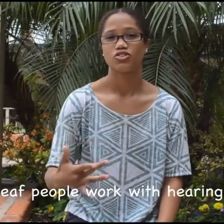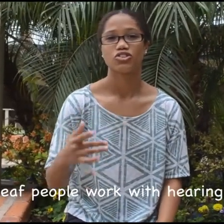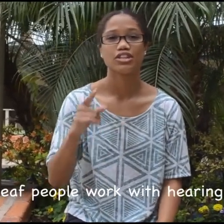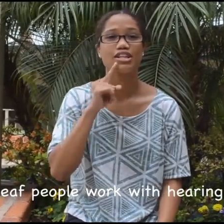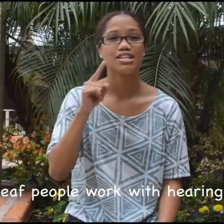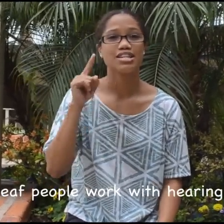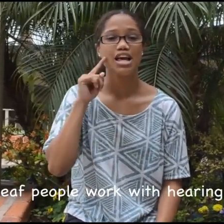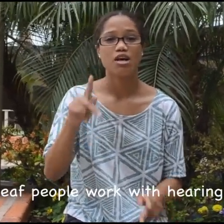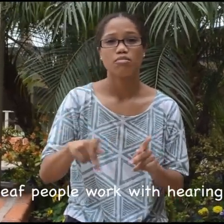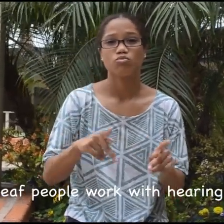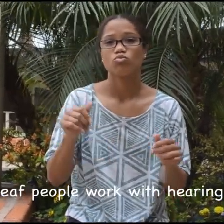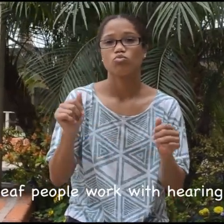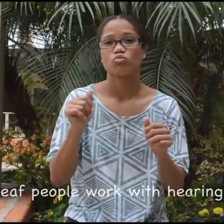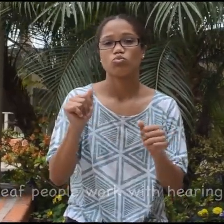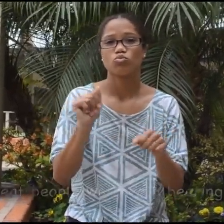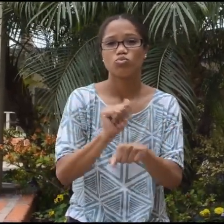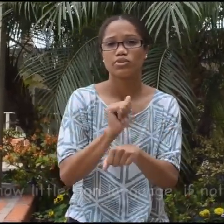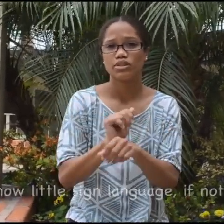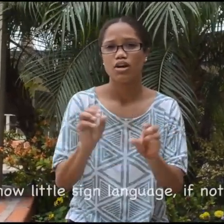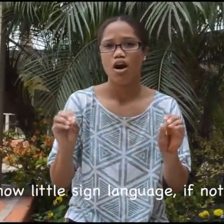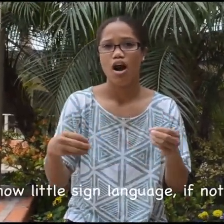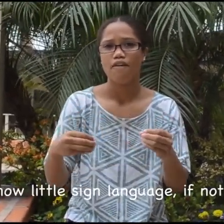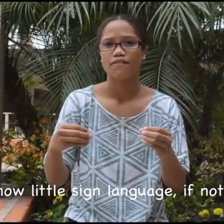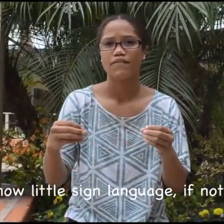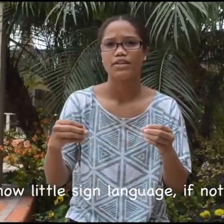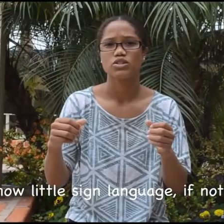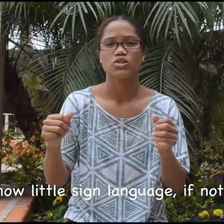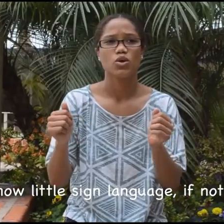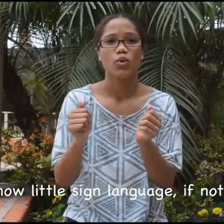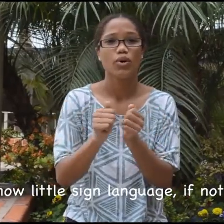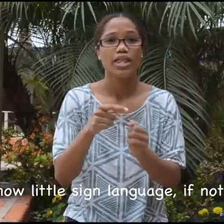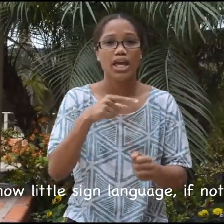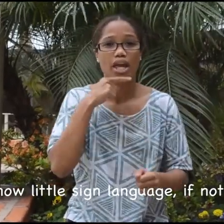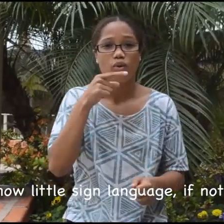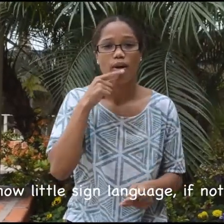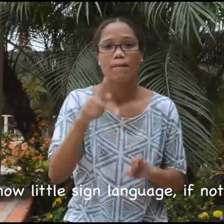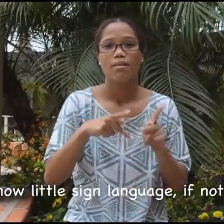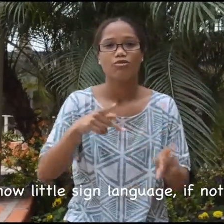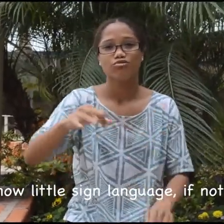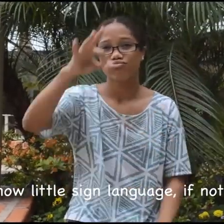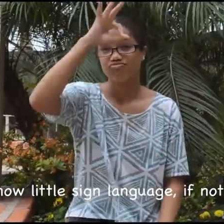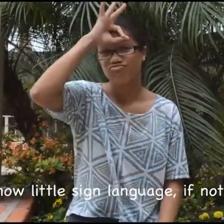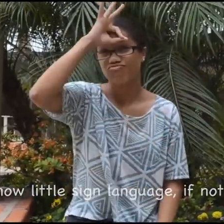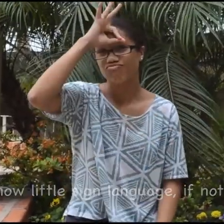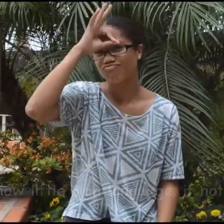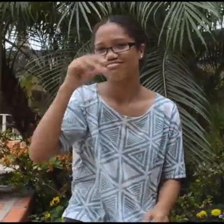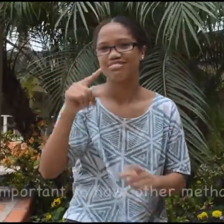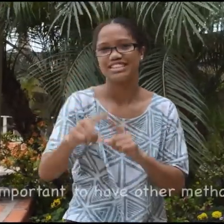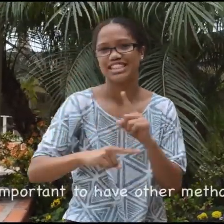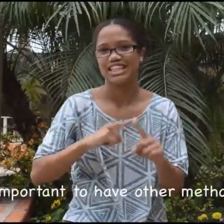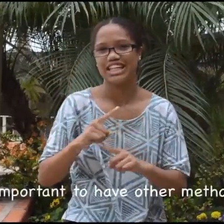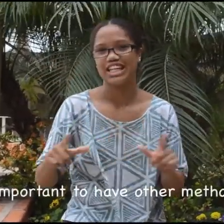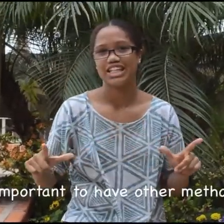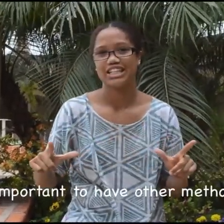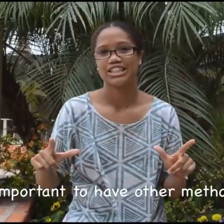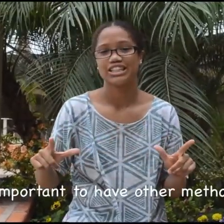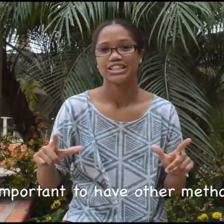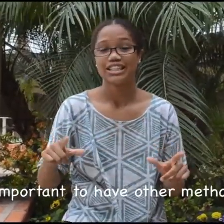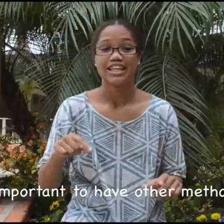Usually, deaf people work with hearing people who know little sign language, if not none. It is important to